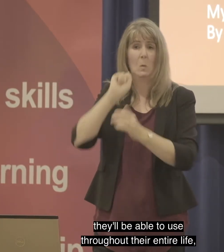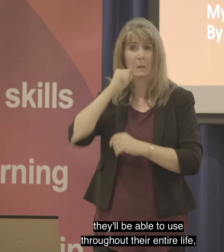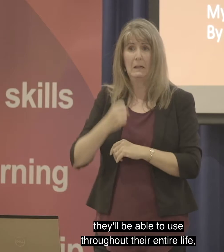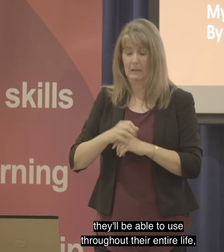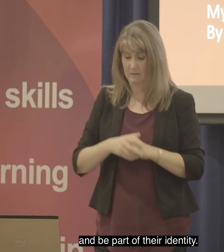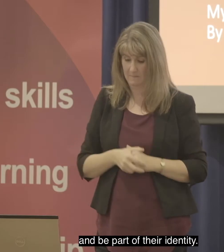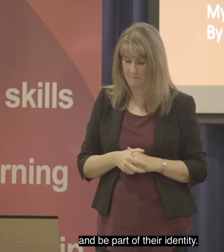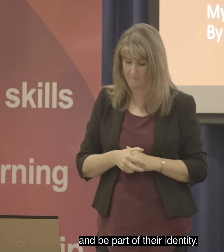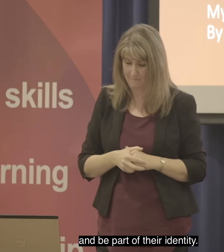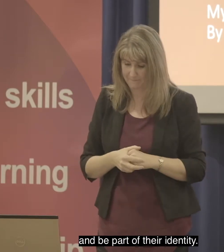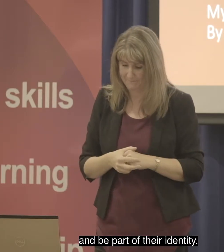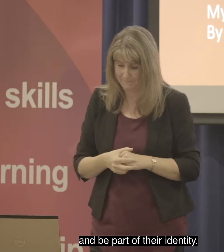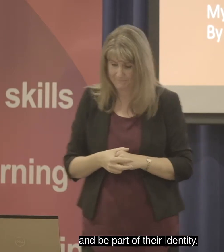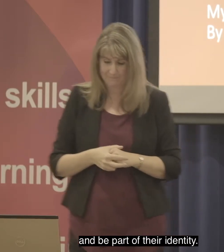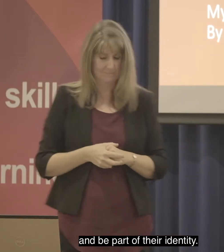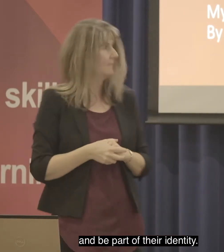life and be part of their identity.